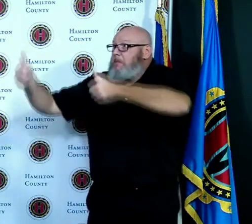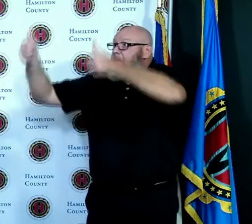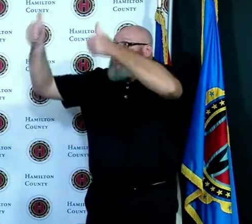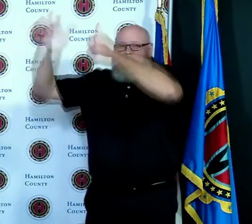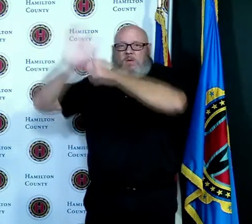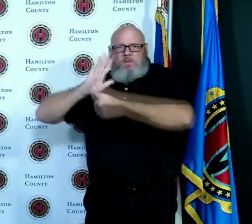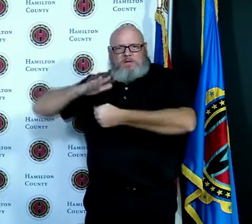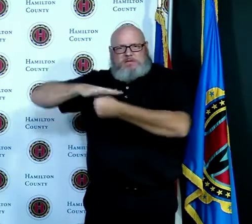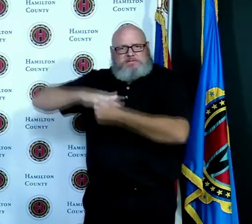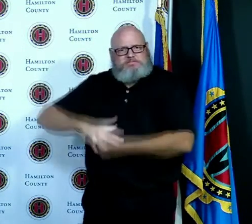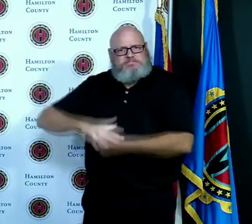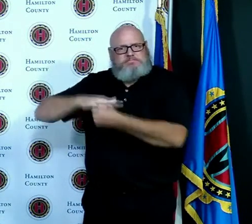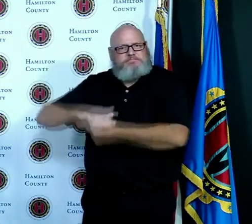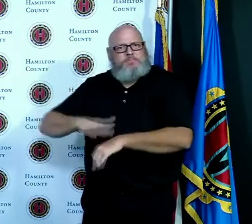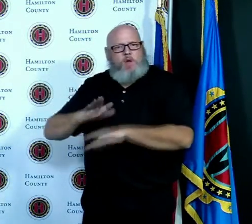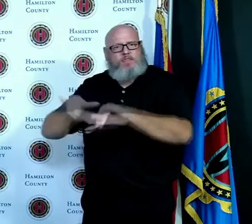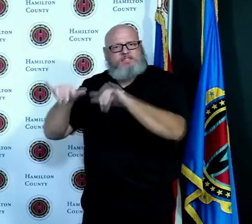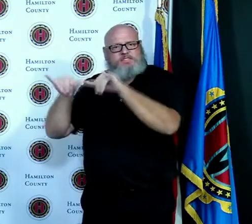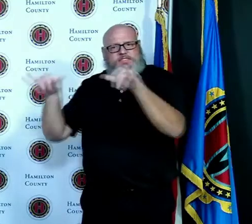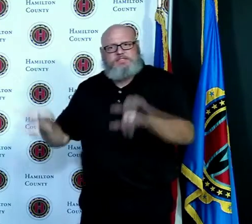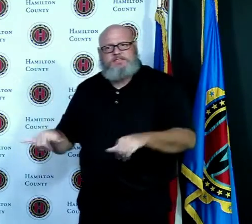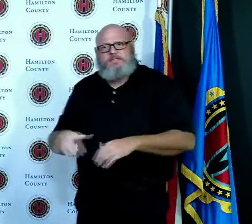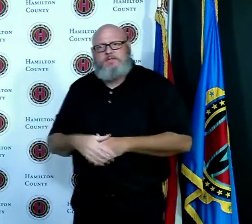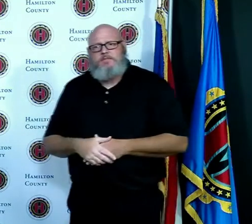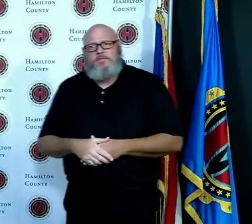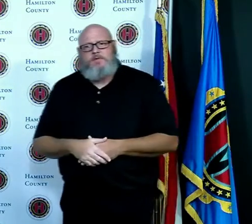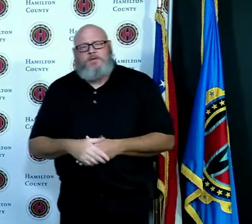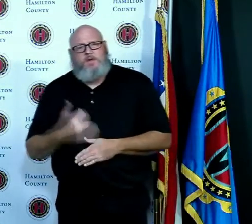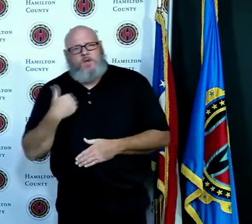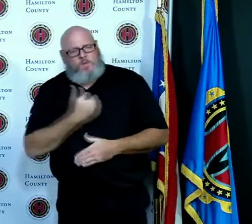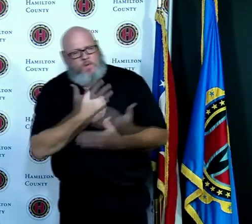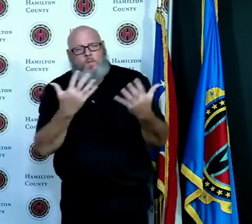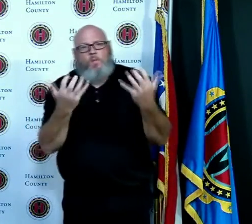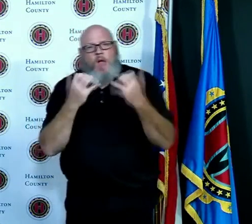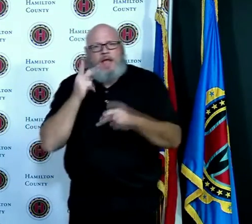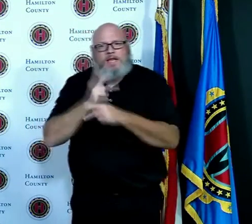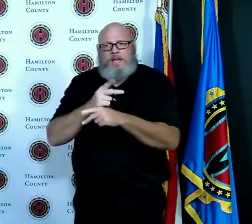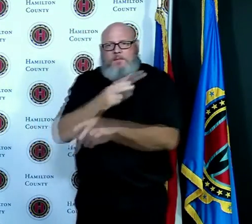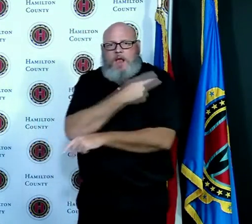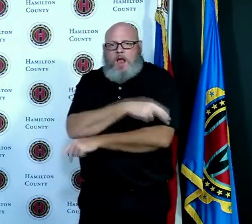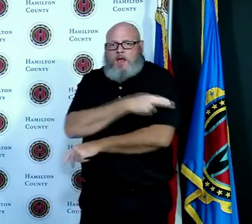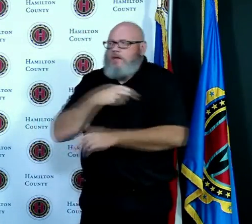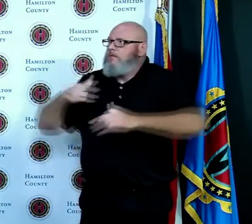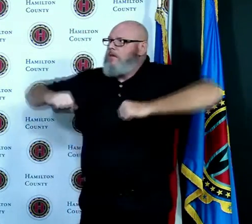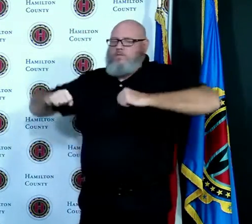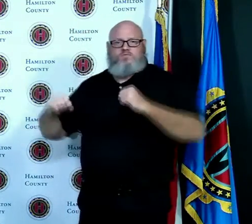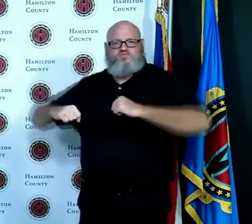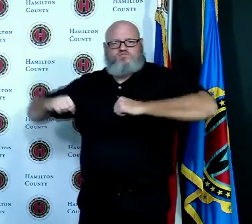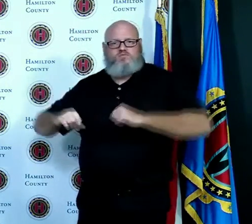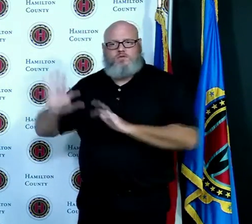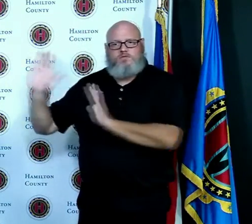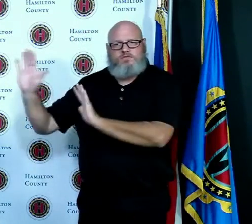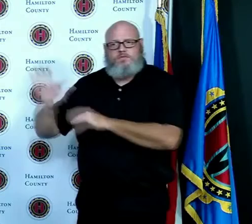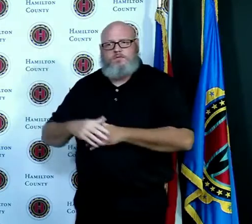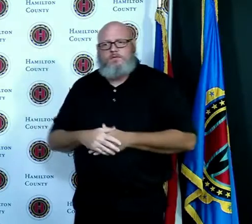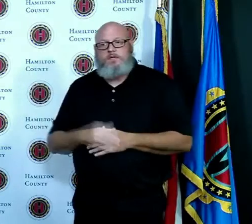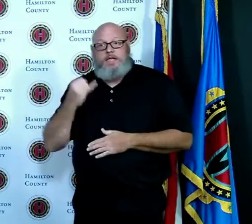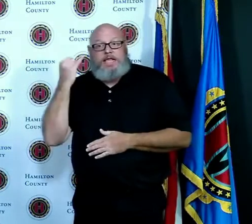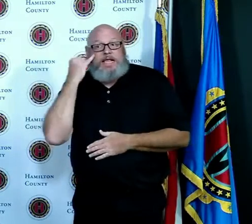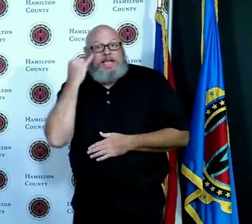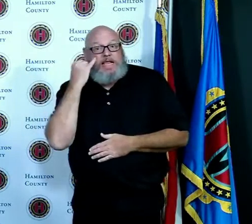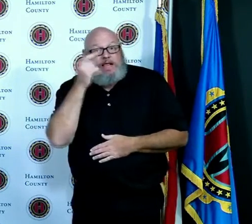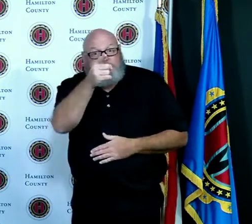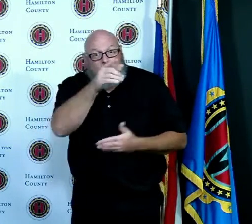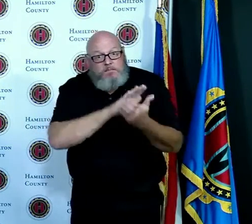need to make sure that we have that capacity so that if you do become ill, we can take care of you in the appropriate way and you get the best chances